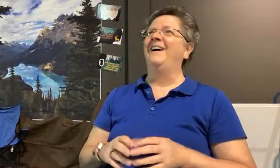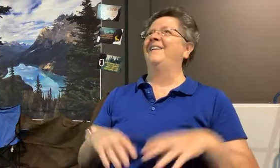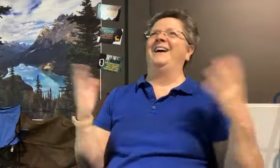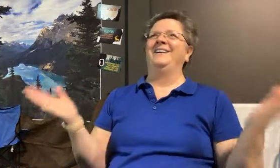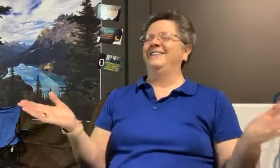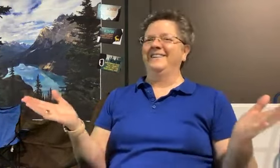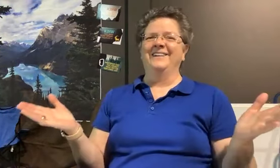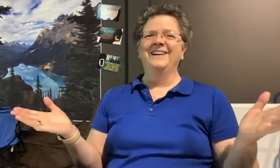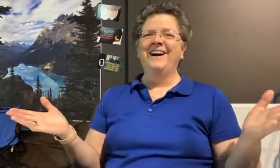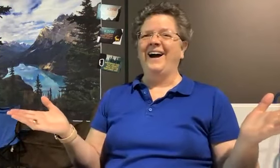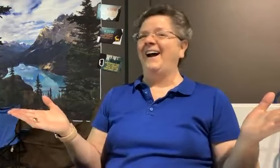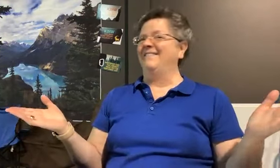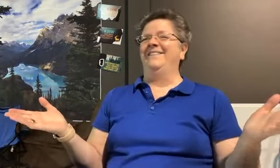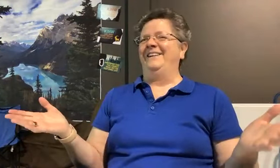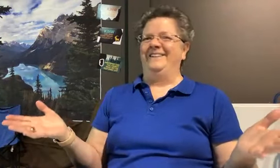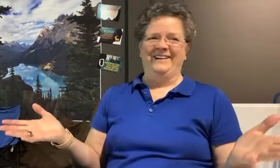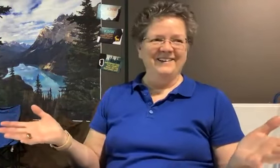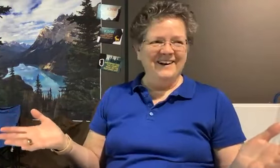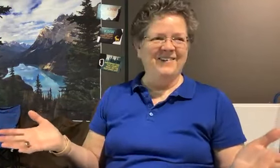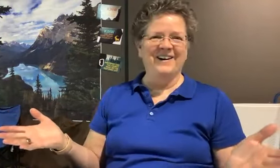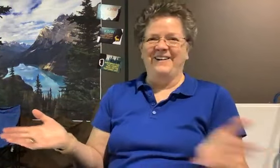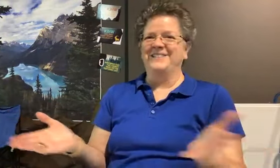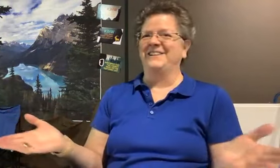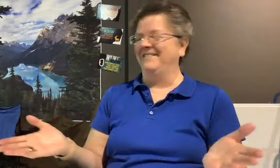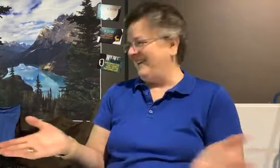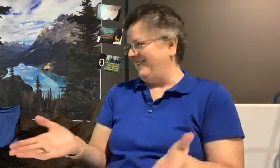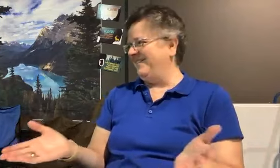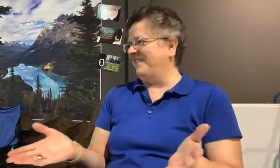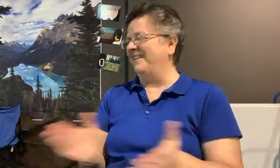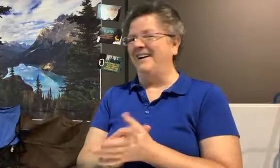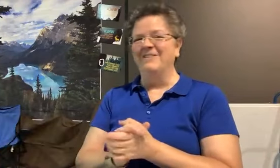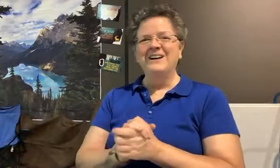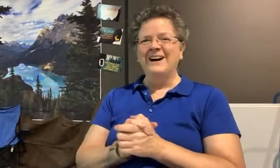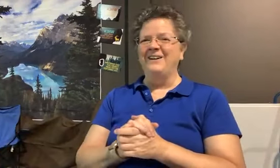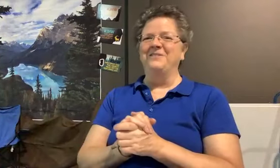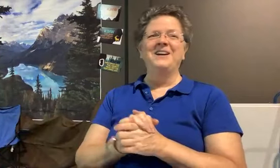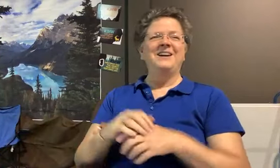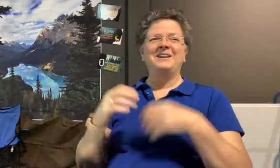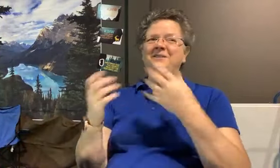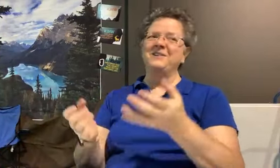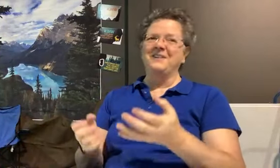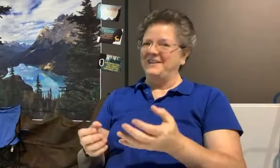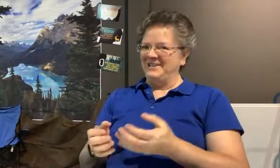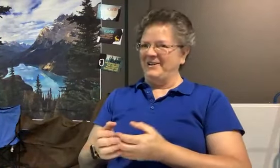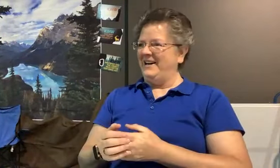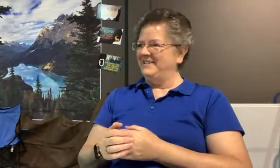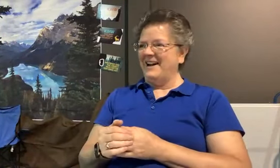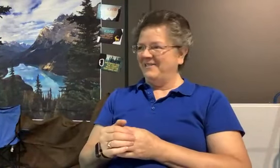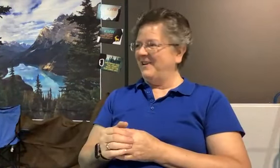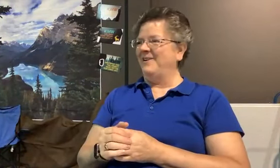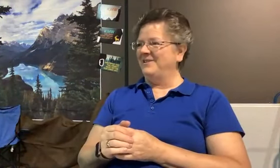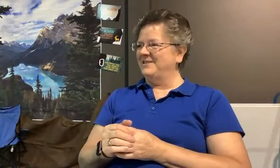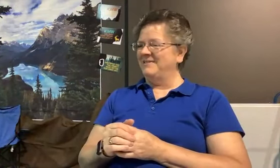okay, I don't know anything about hosting a radio program. interviewed on it twice, I've co-hosted